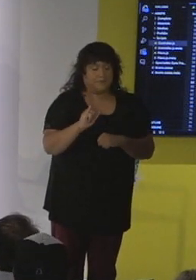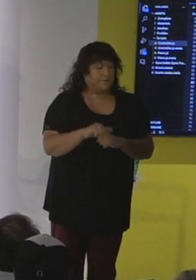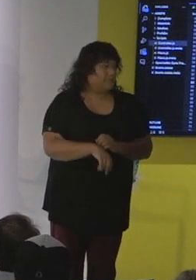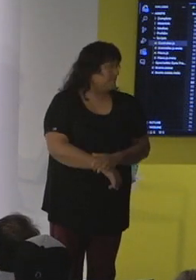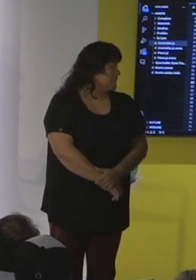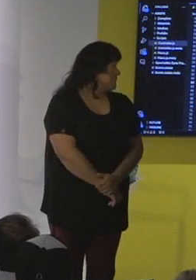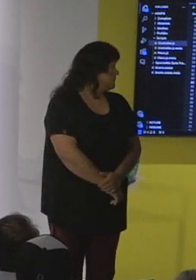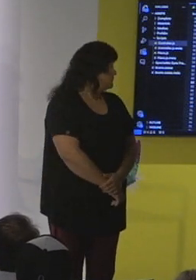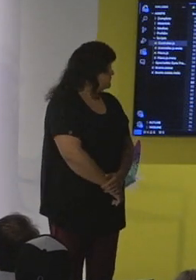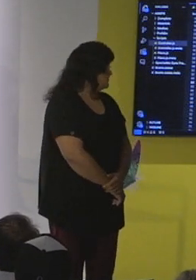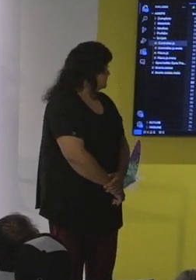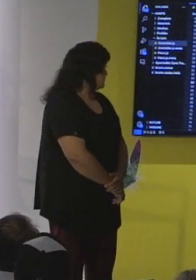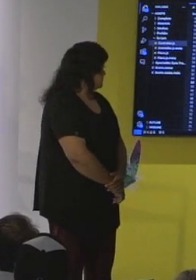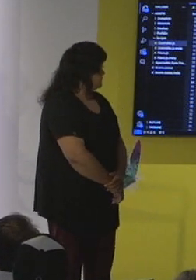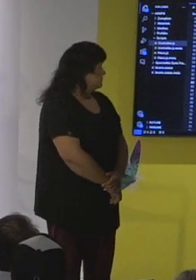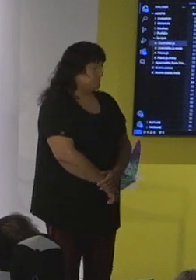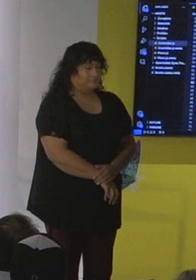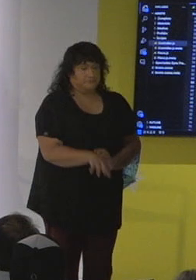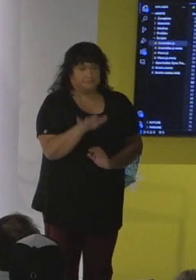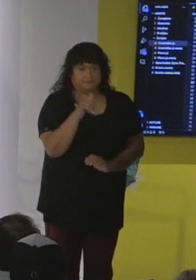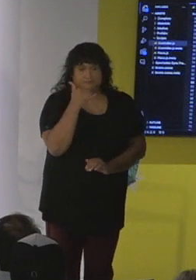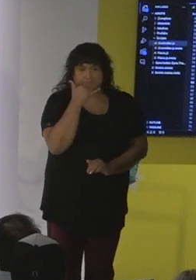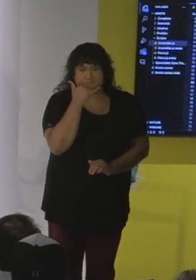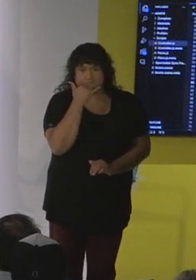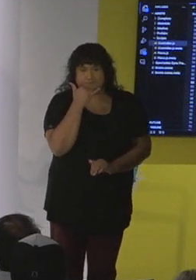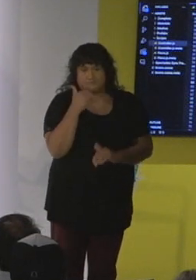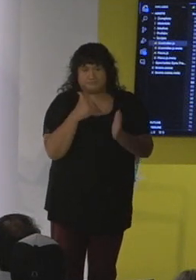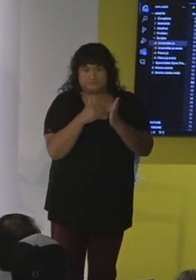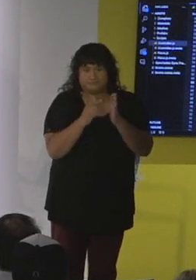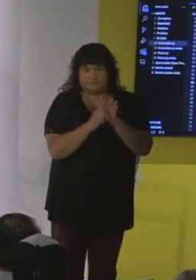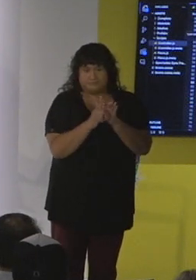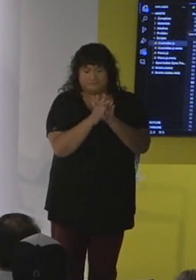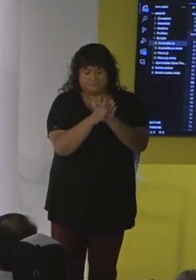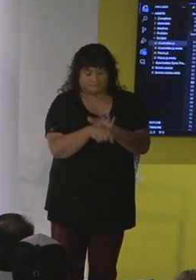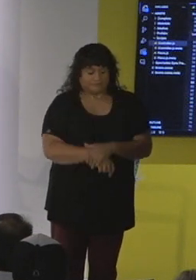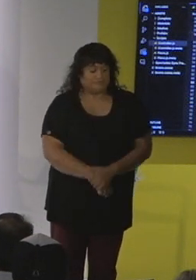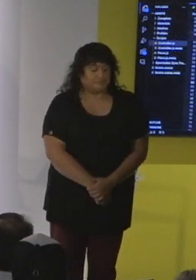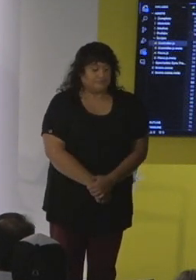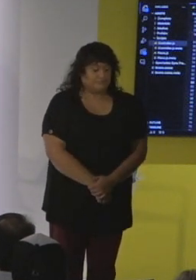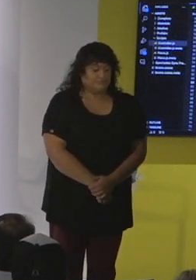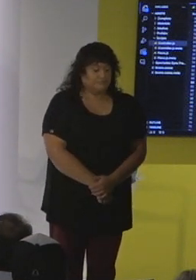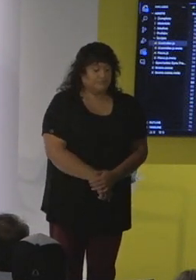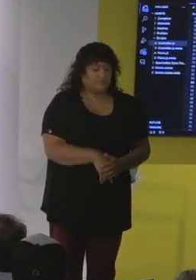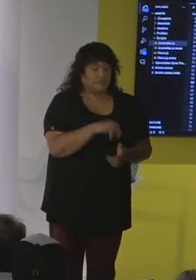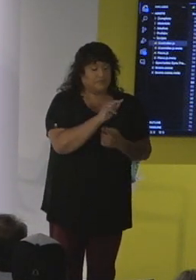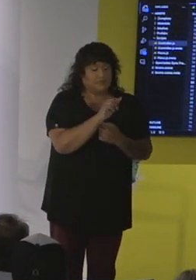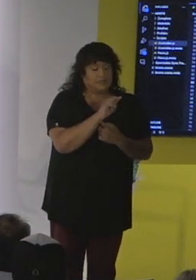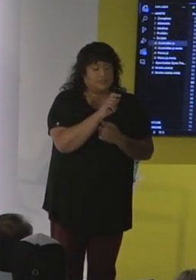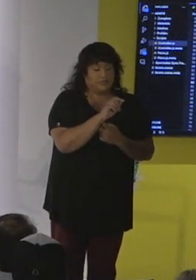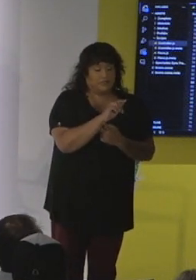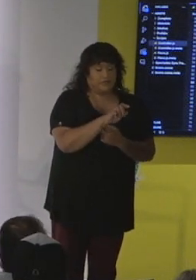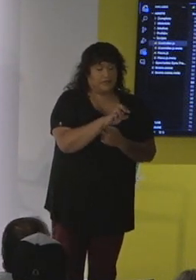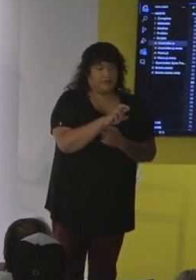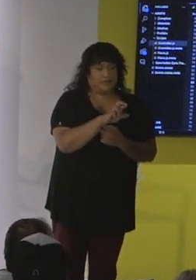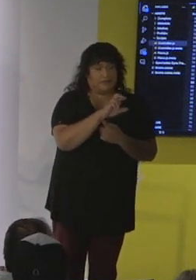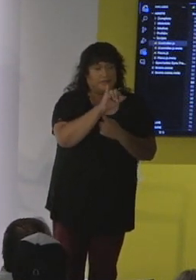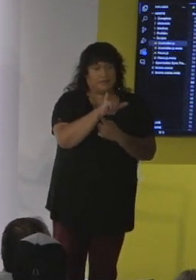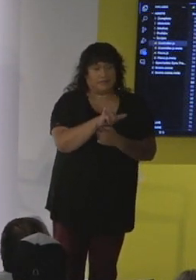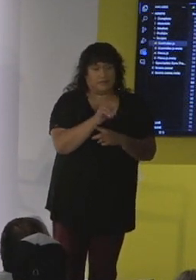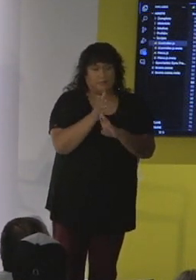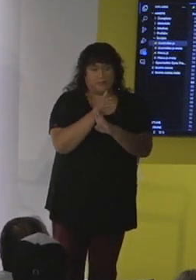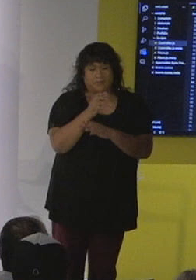I get typos in this often. Okay. Instantiate the prefab and the options.